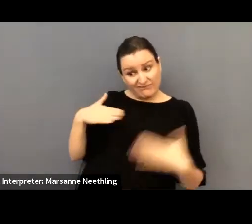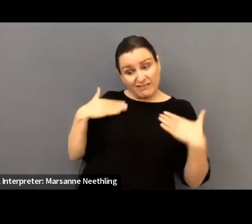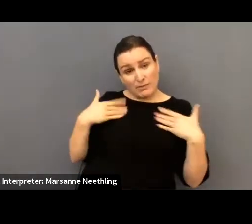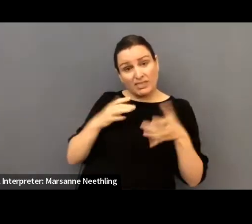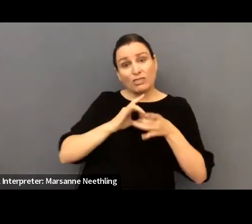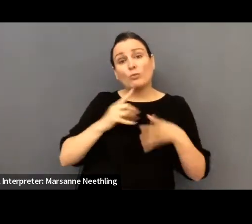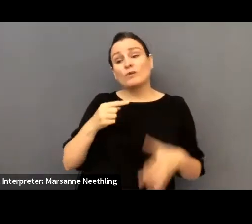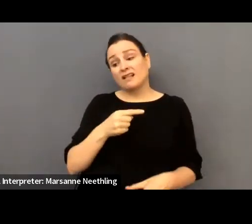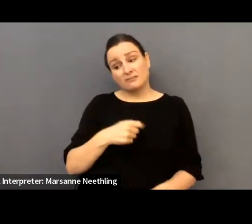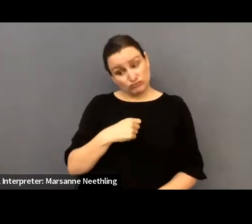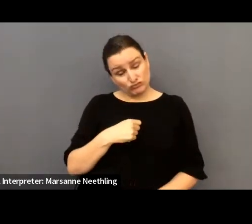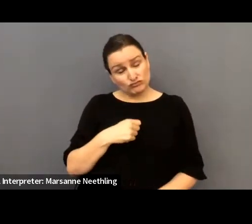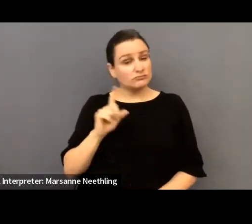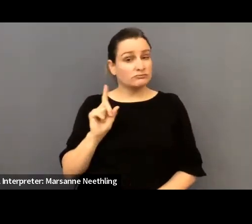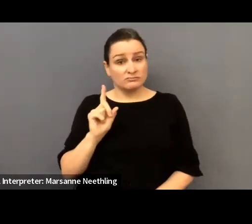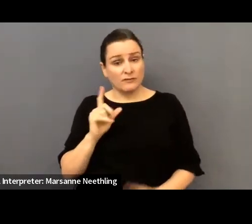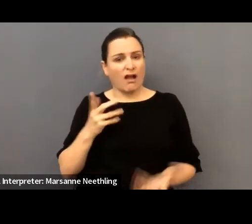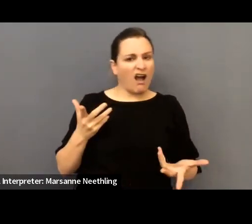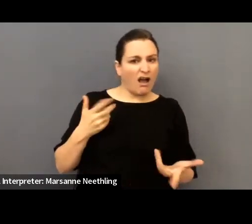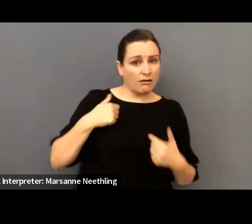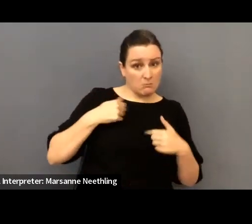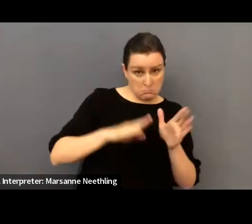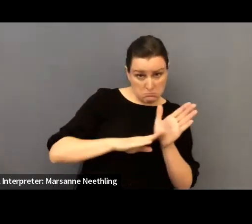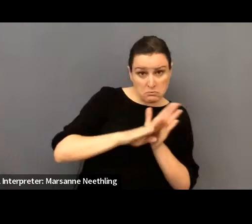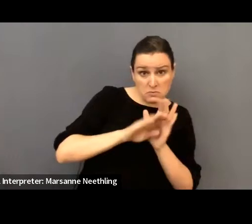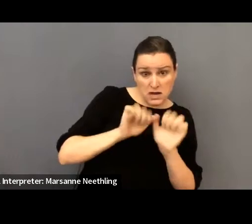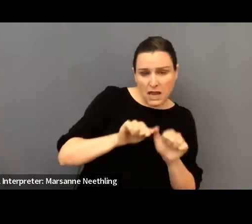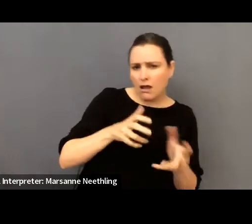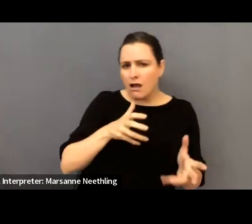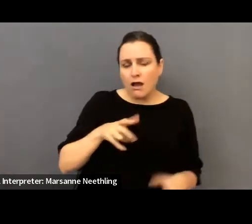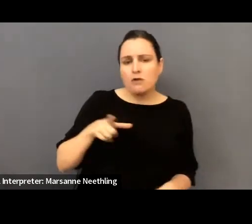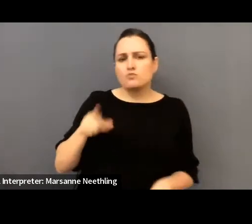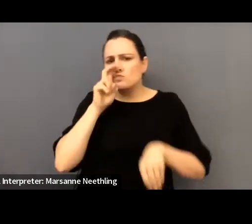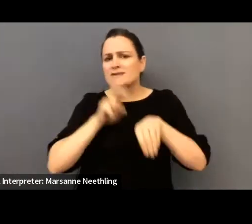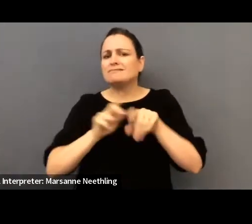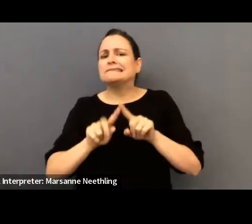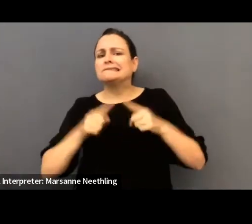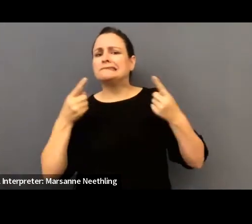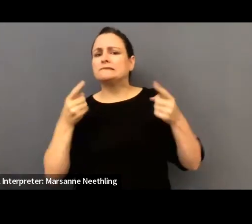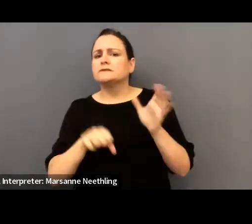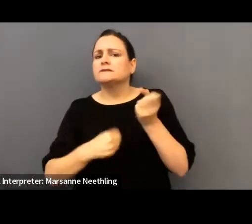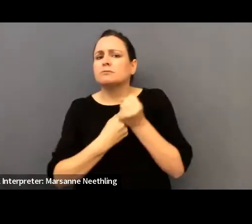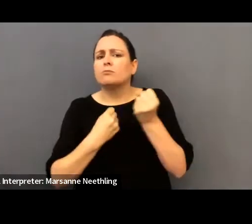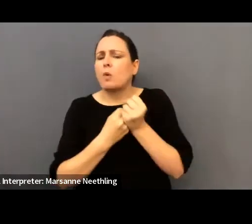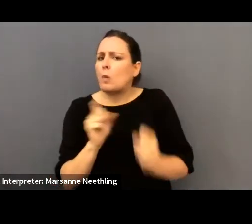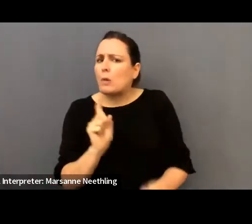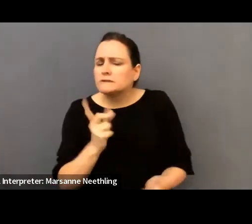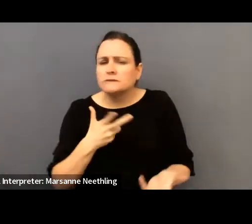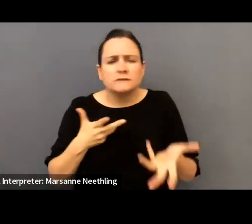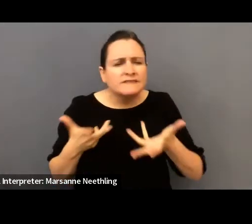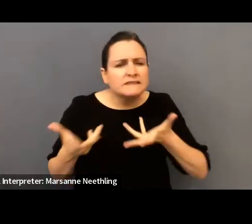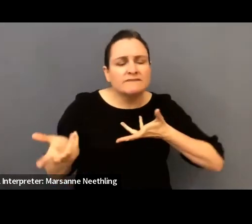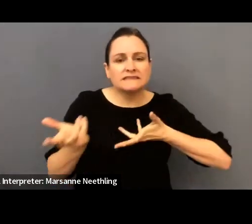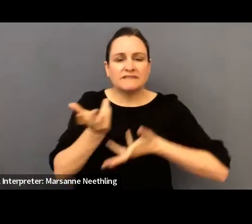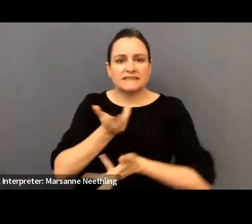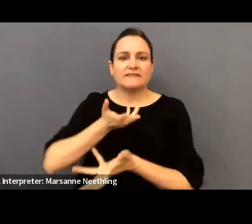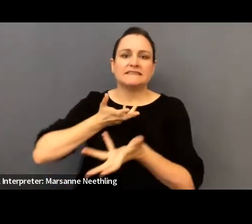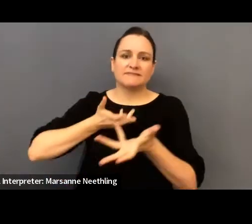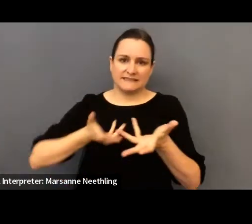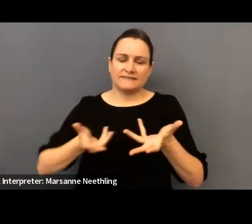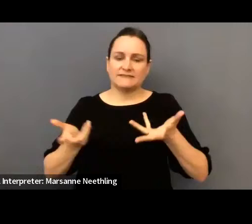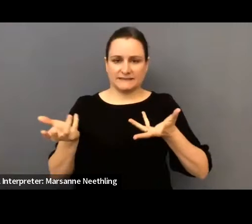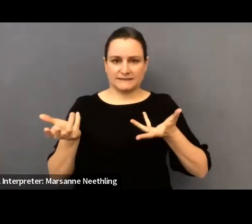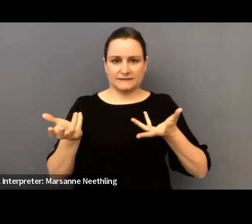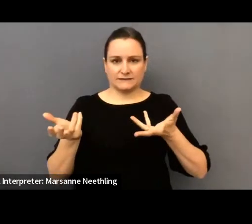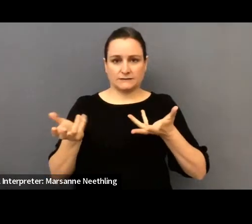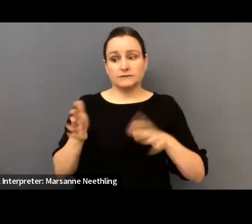that we can do better? As where do they need support? Have their participation in creating the